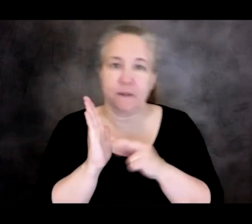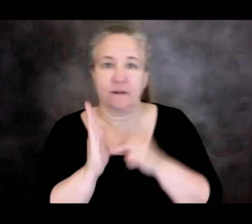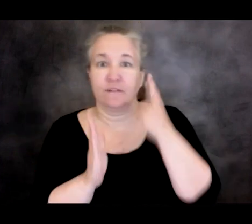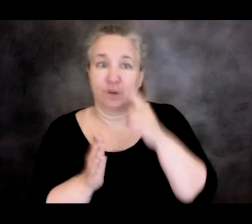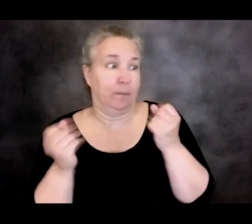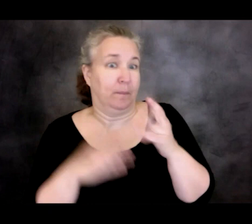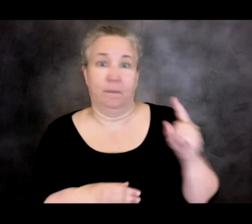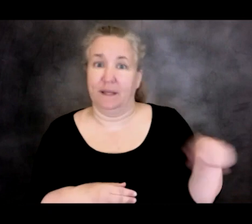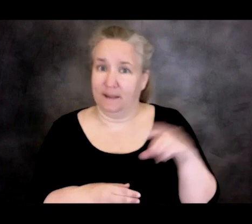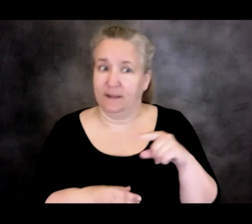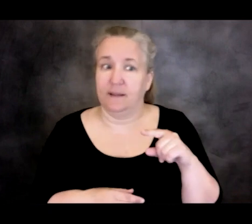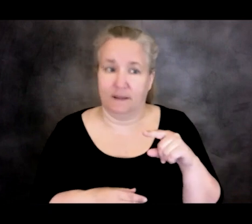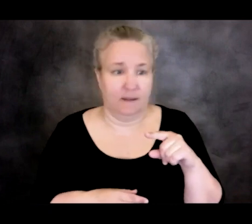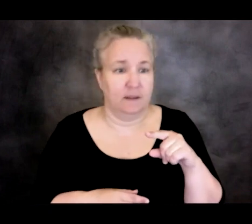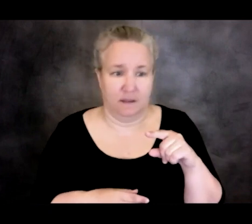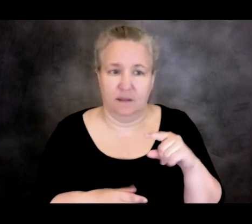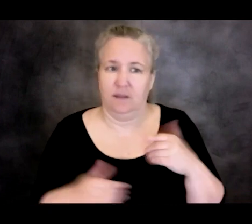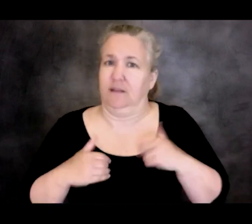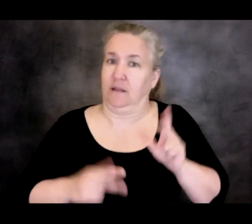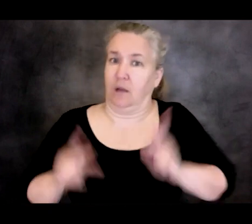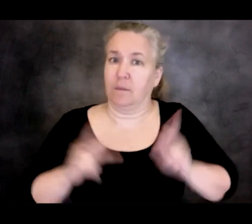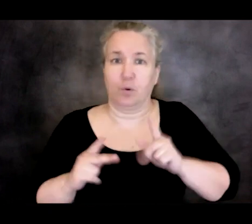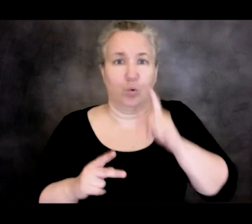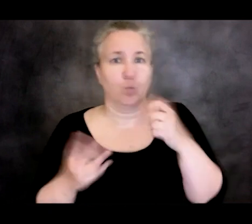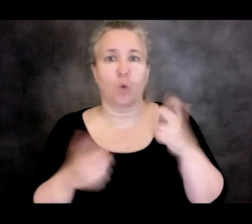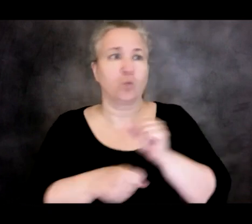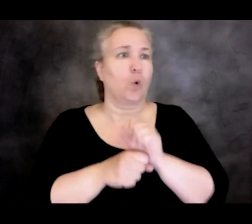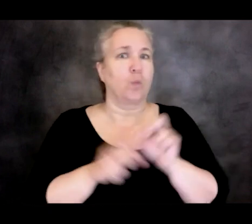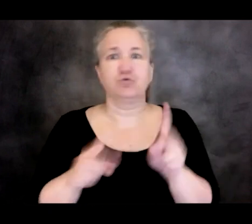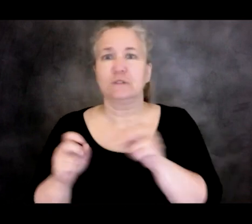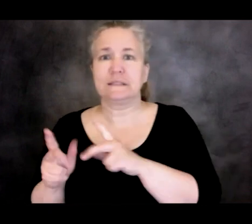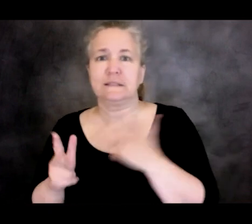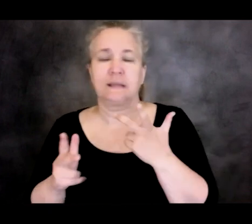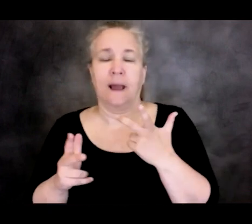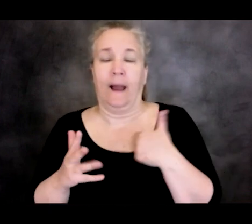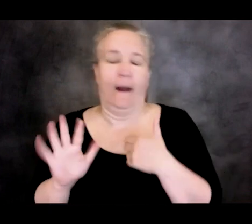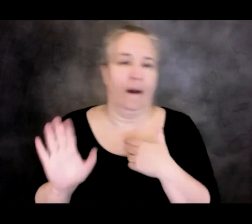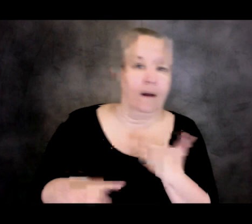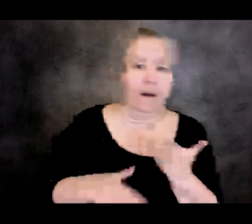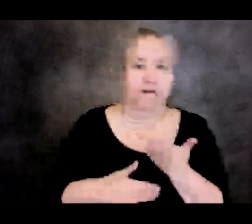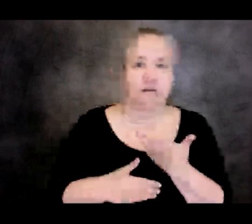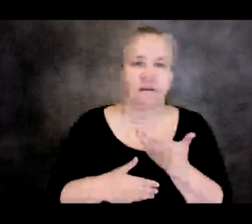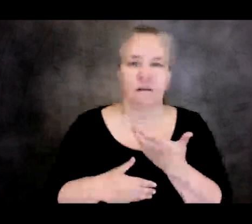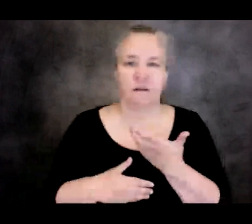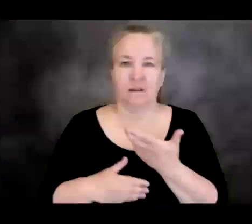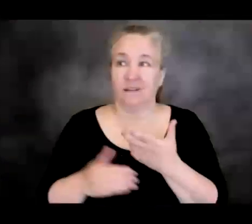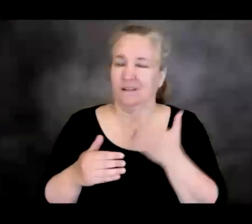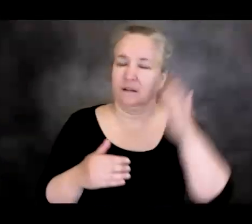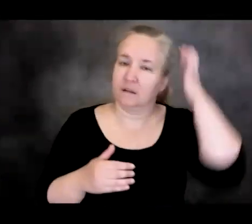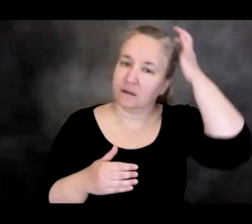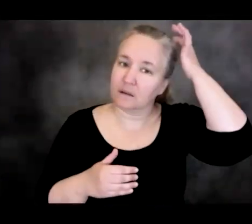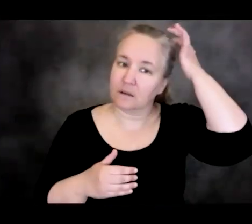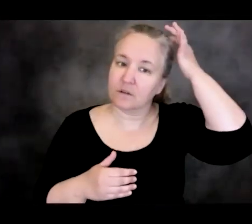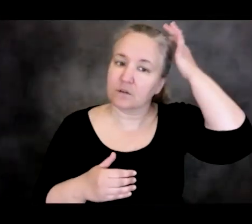many young people seeking work opportunities that require travel. And then there